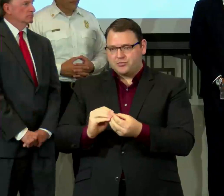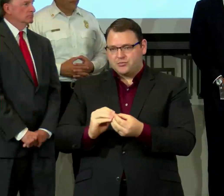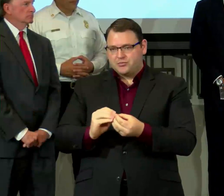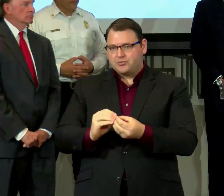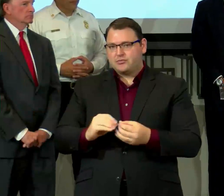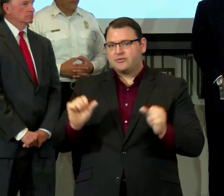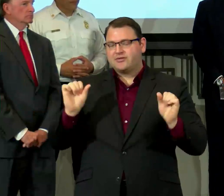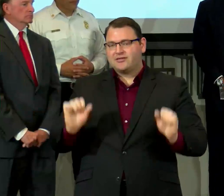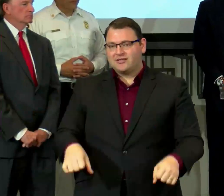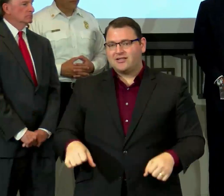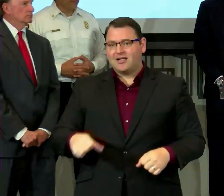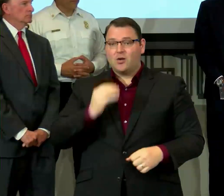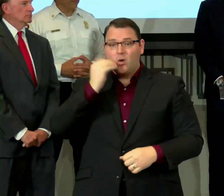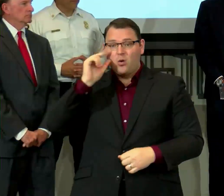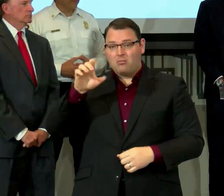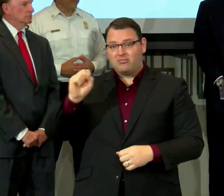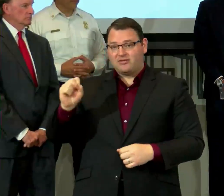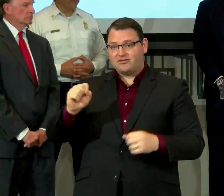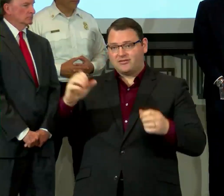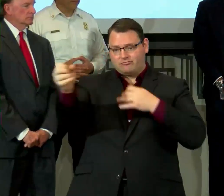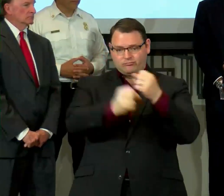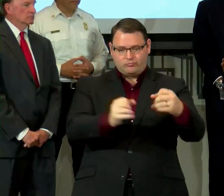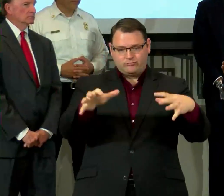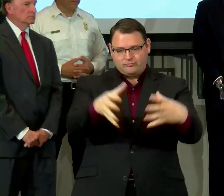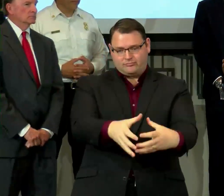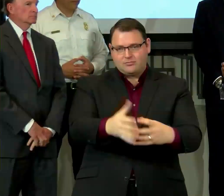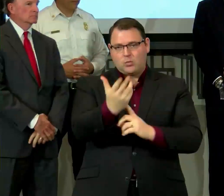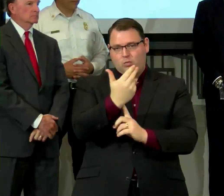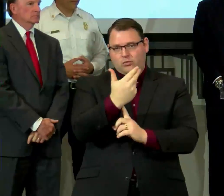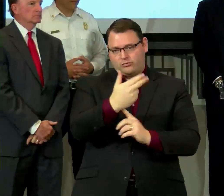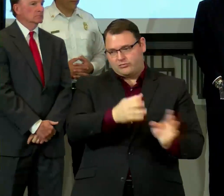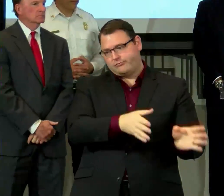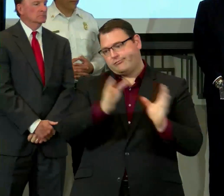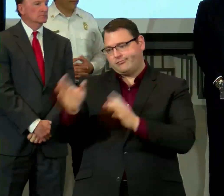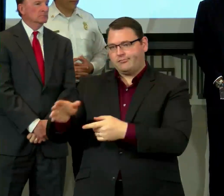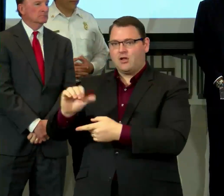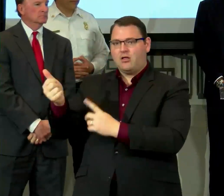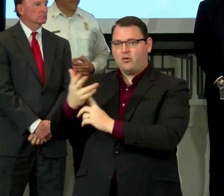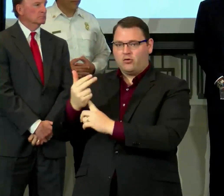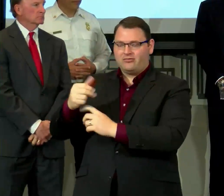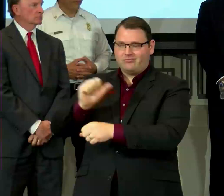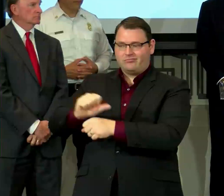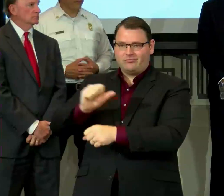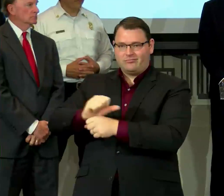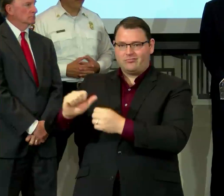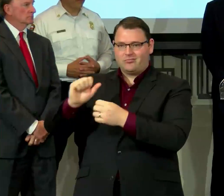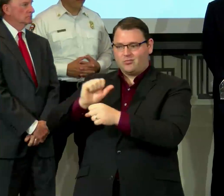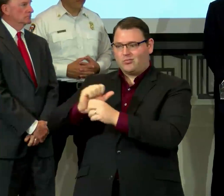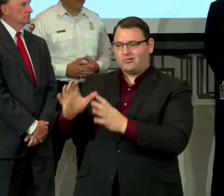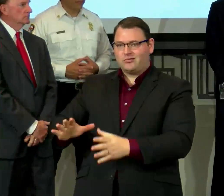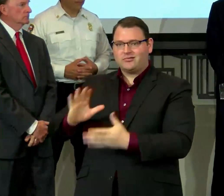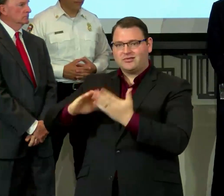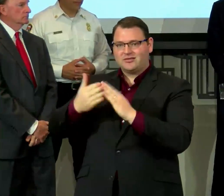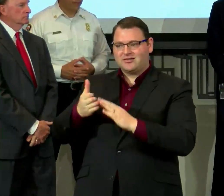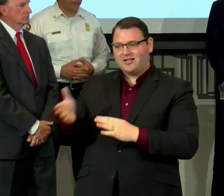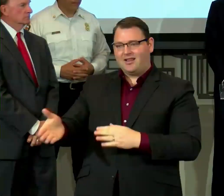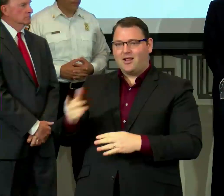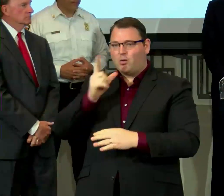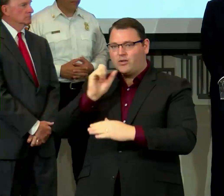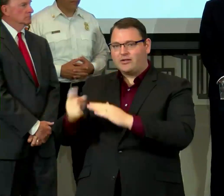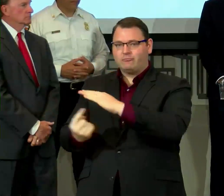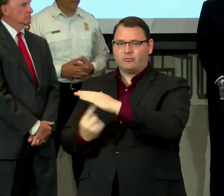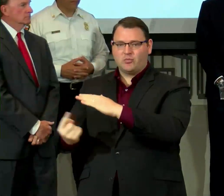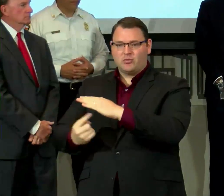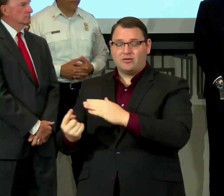them in one for right now, and we can put municipal employees and others in another, those who need to be quarantined. In fact, we're utilizing 3